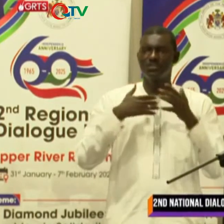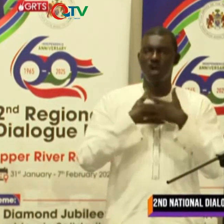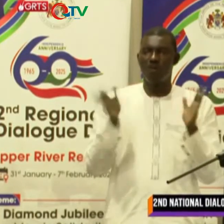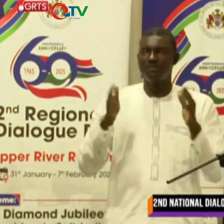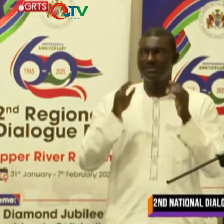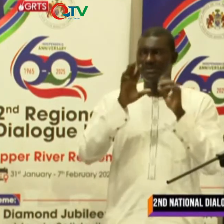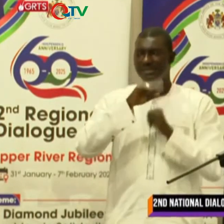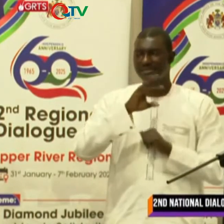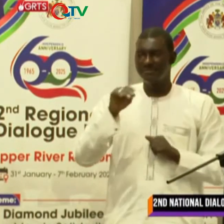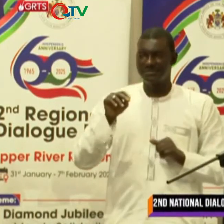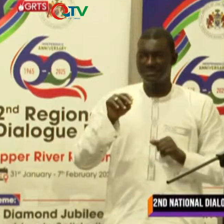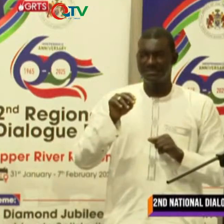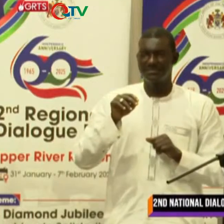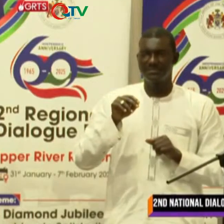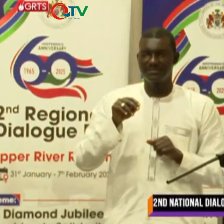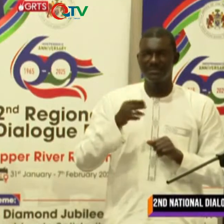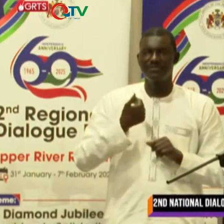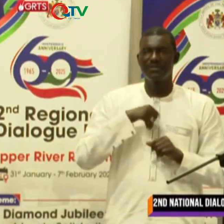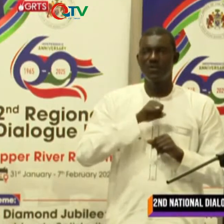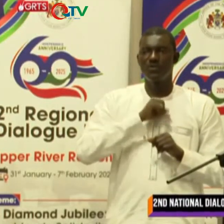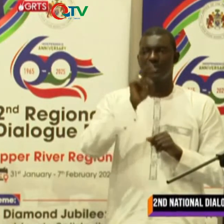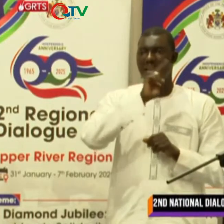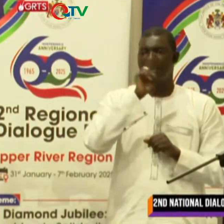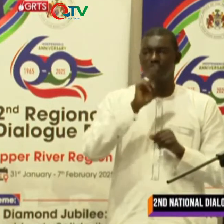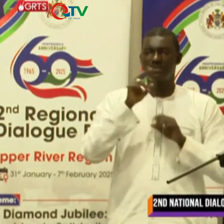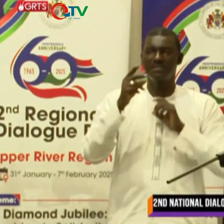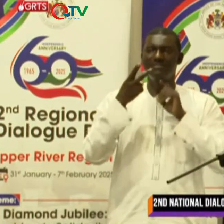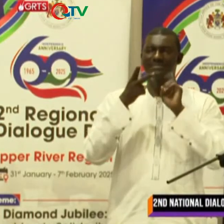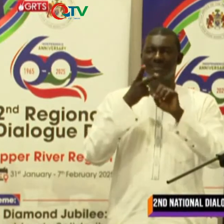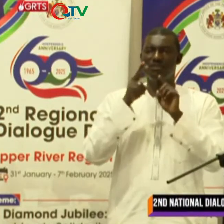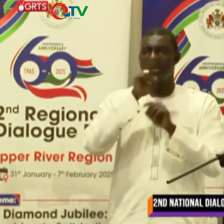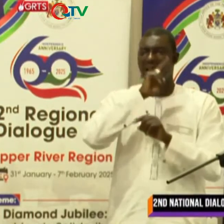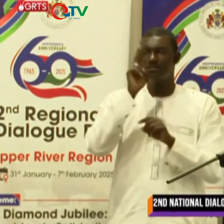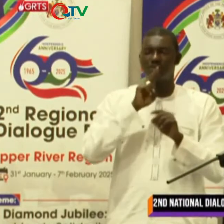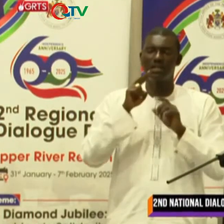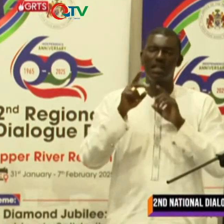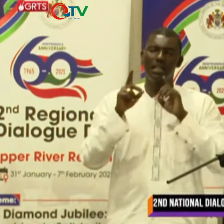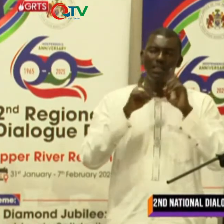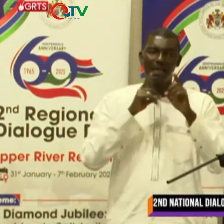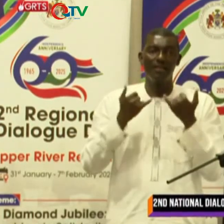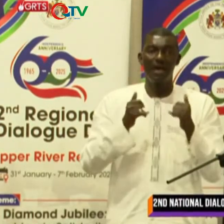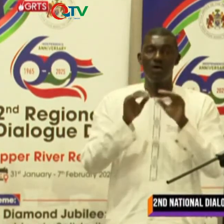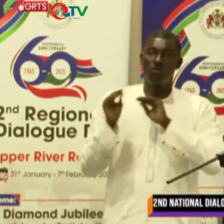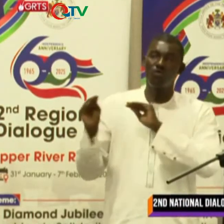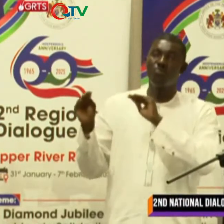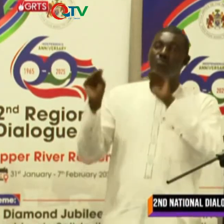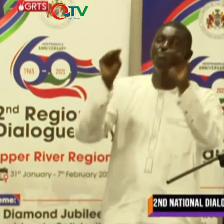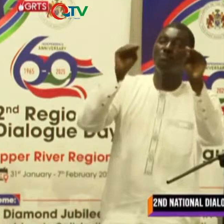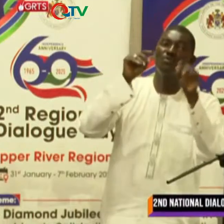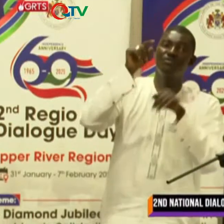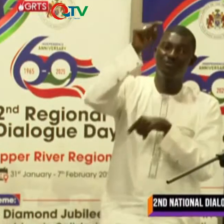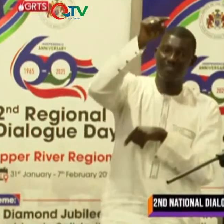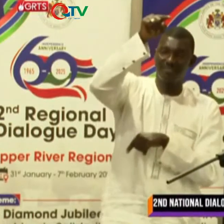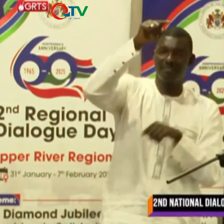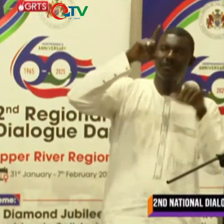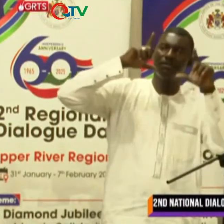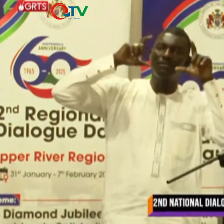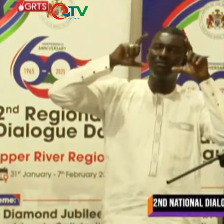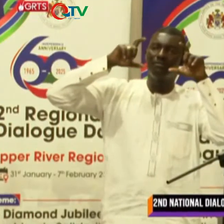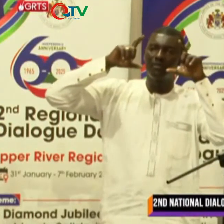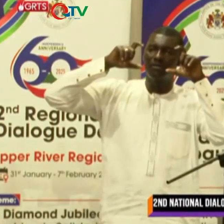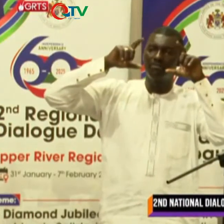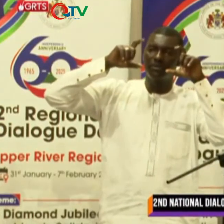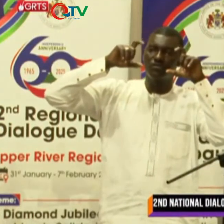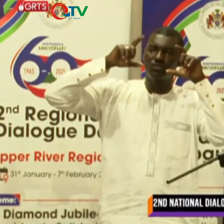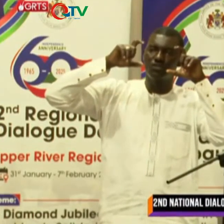session of National Dialogue, second National Dialogue. Now we may march towards the entrance of the gallery for the